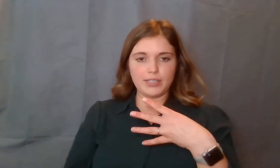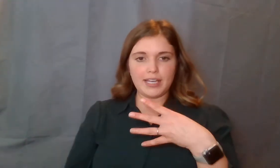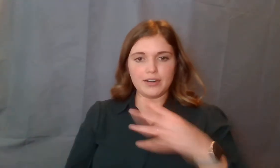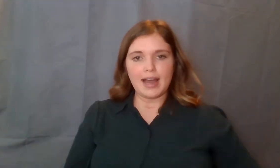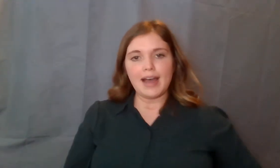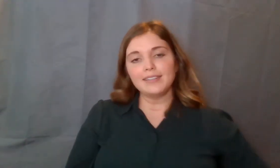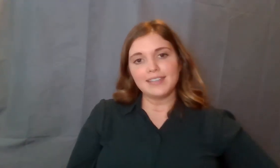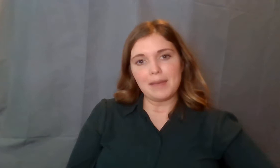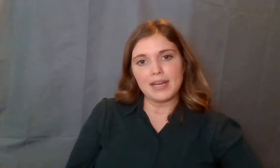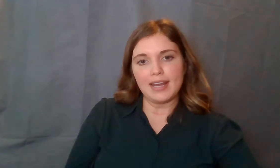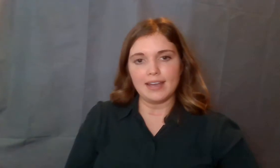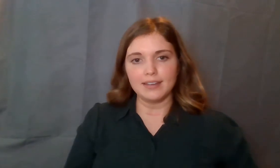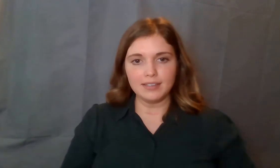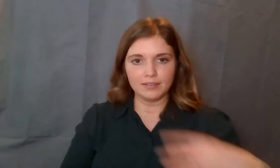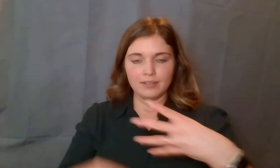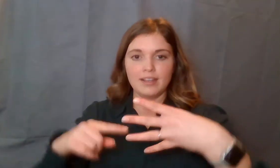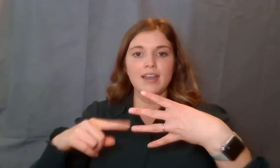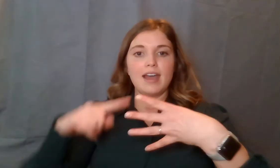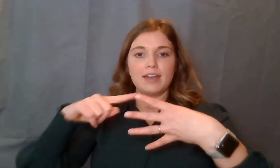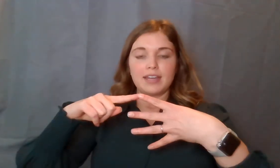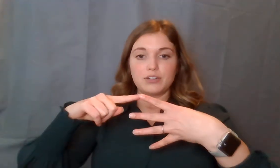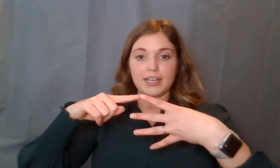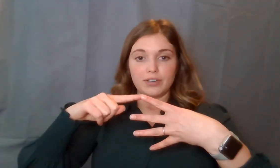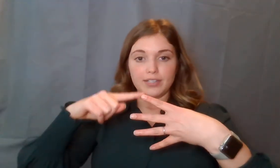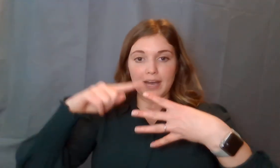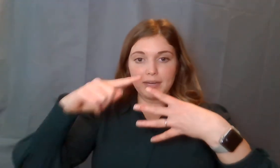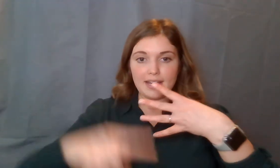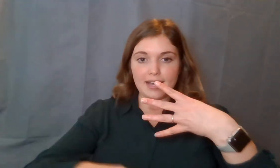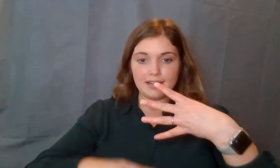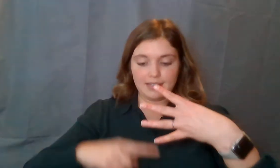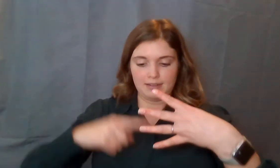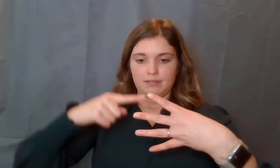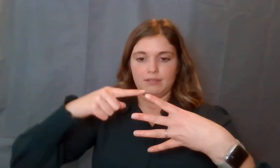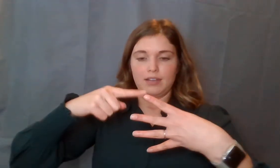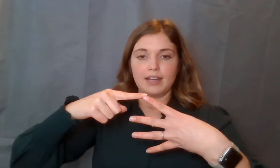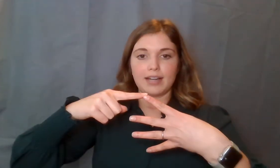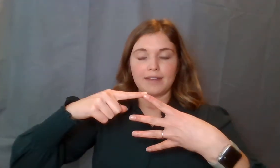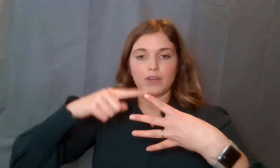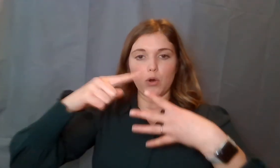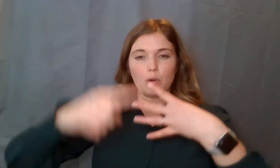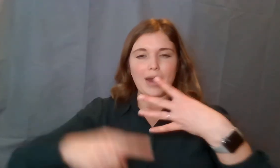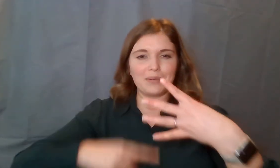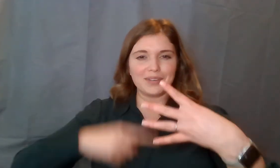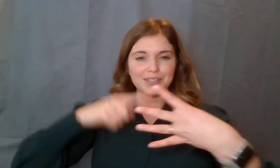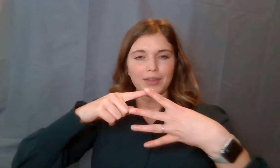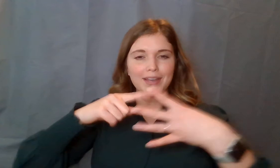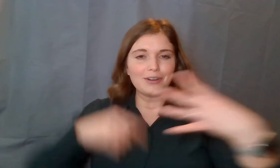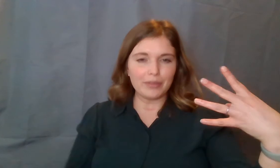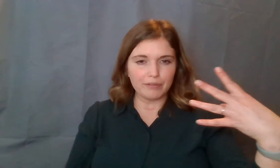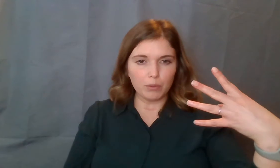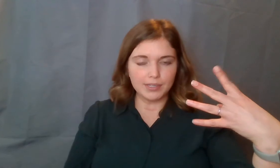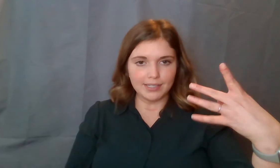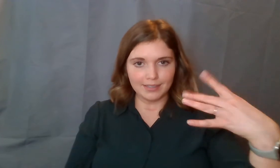take your non-dominant hand, and then you take your dominant hand and kind of go around. So like, you know how there are 4